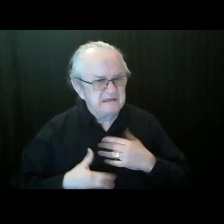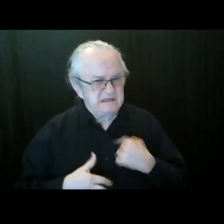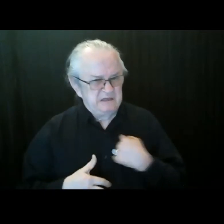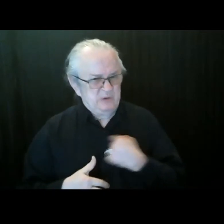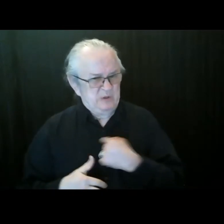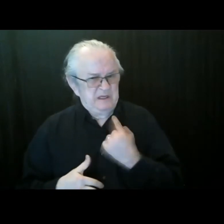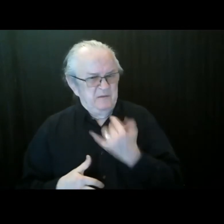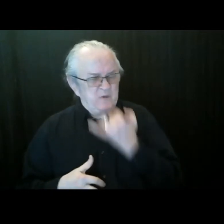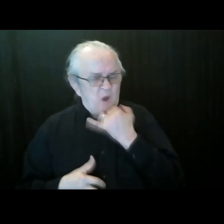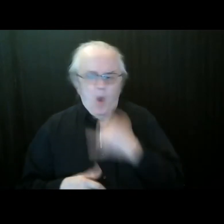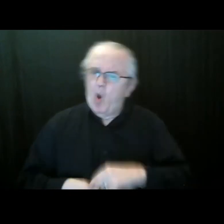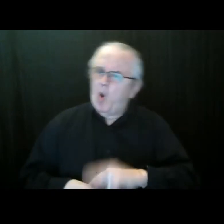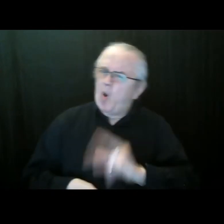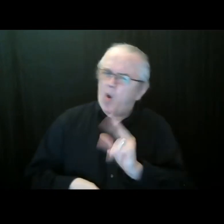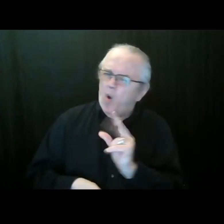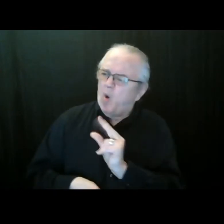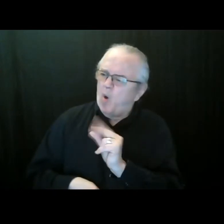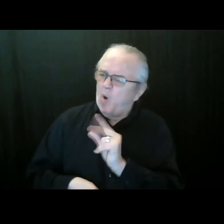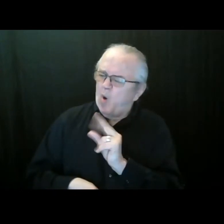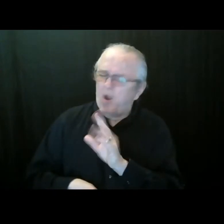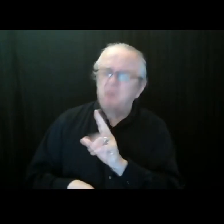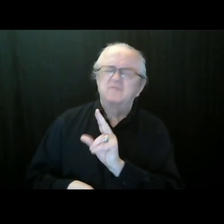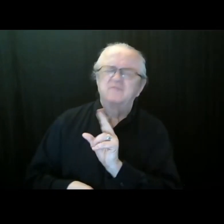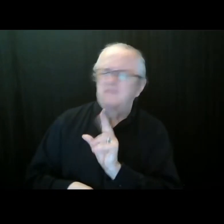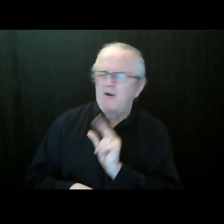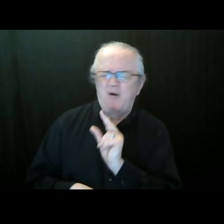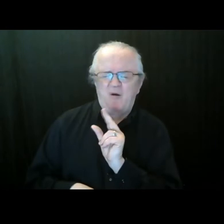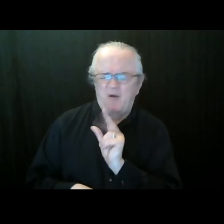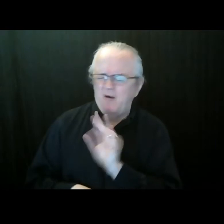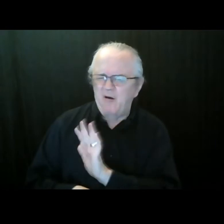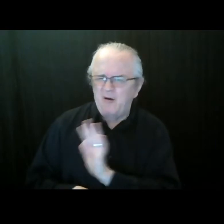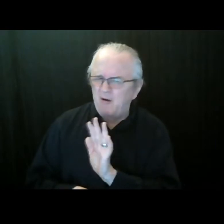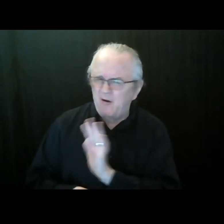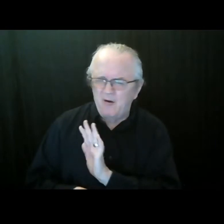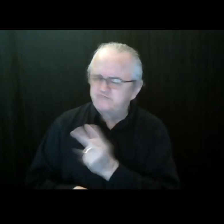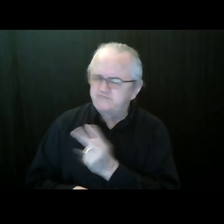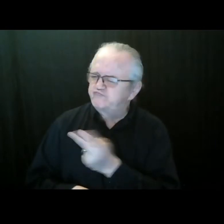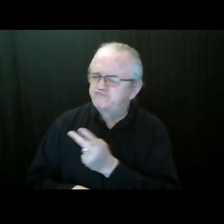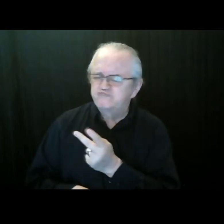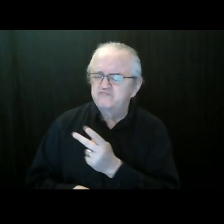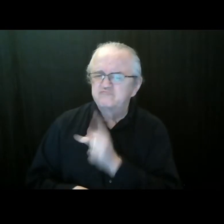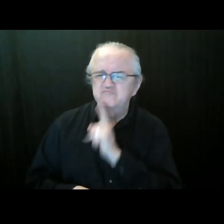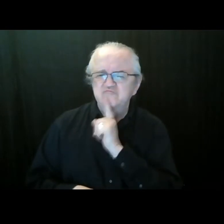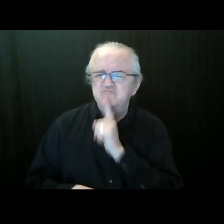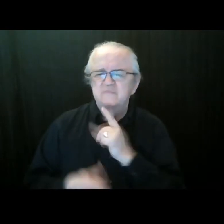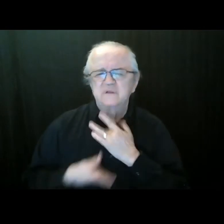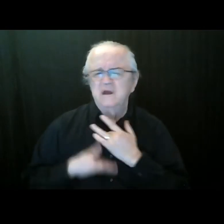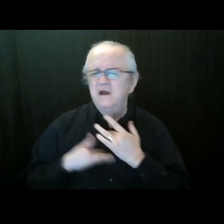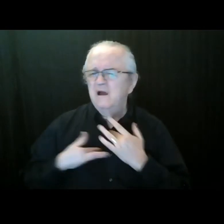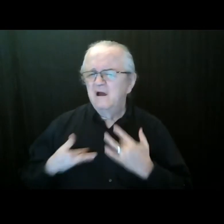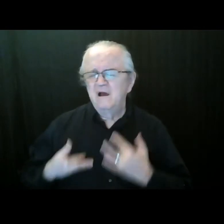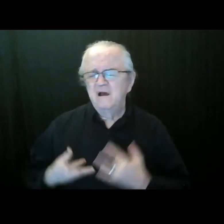Oh, no, she said. No, sir. No, you've both been most kind, I'm